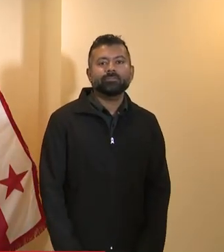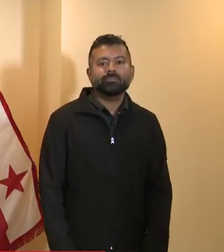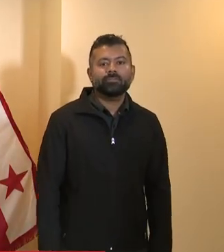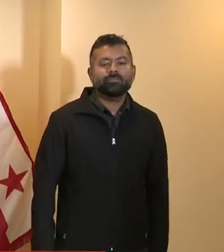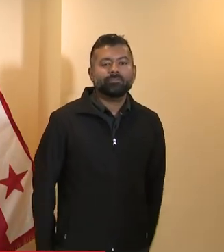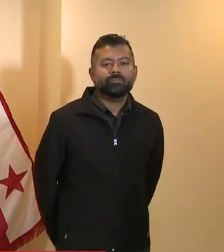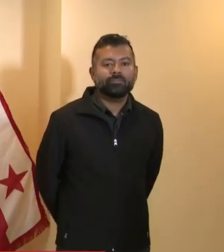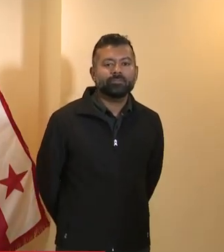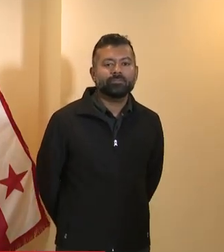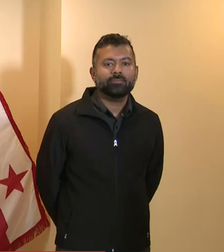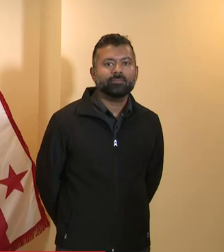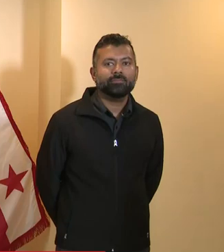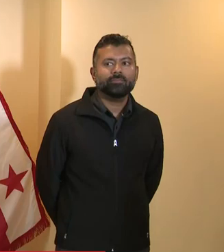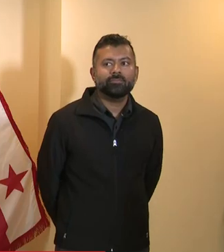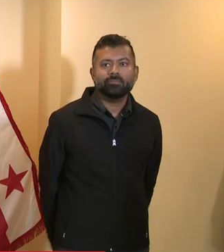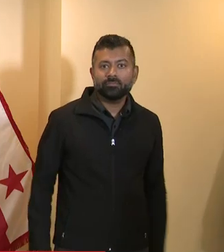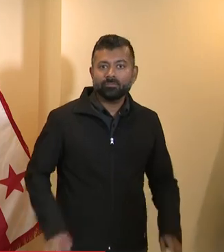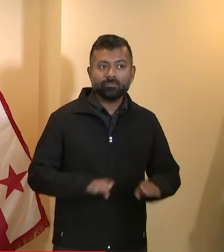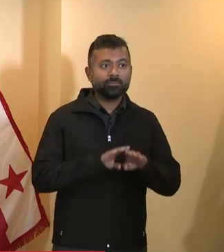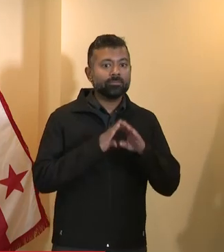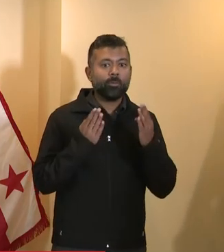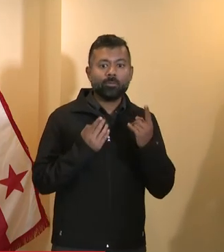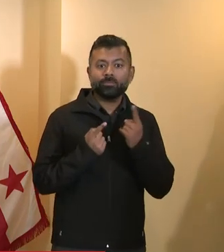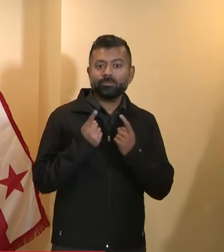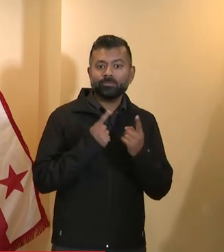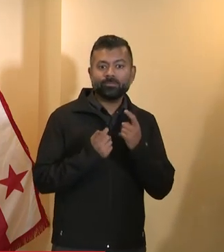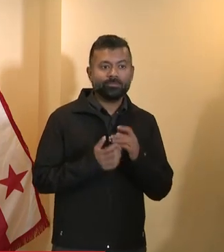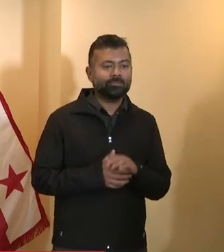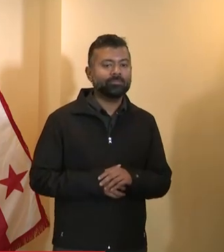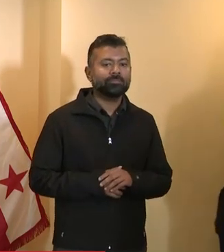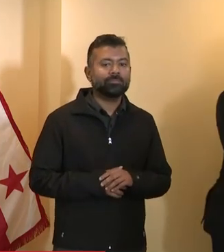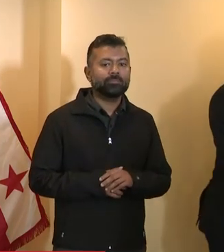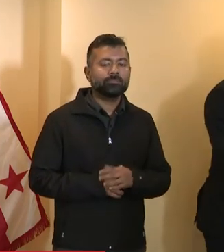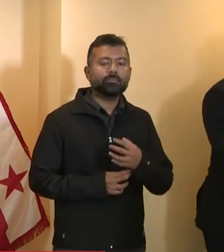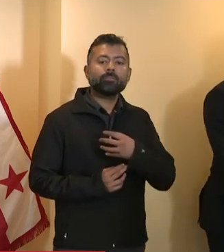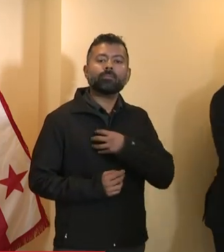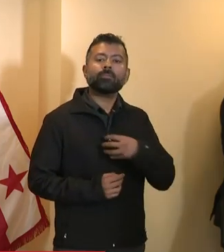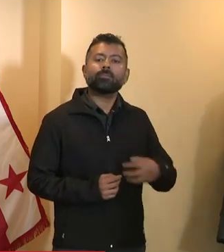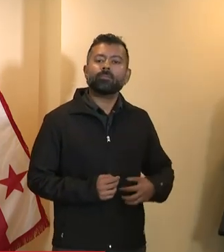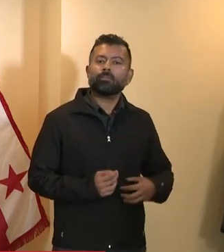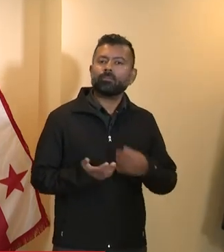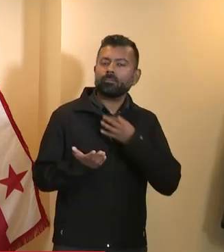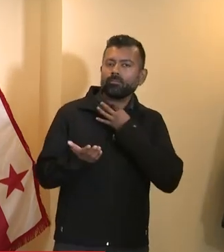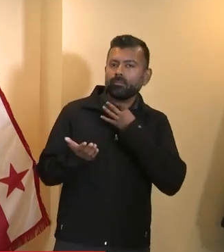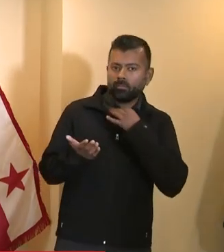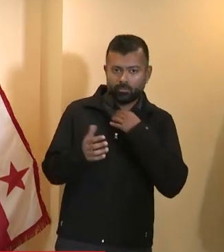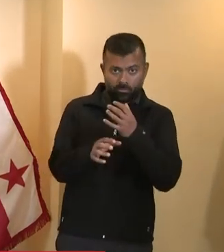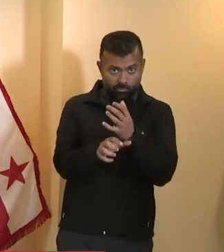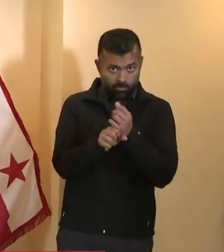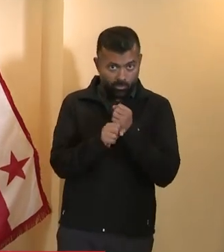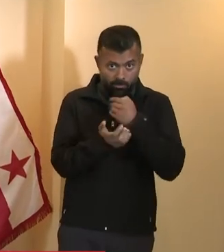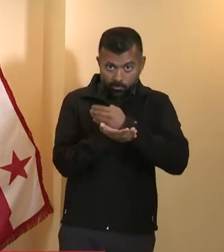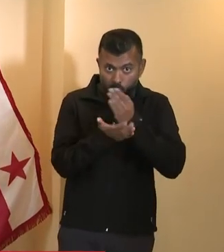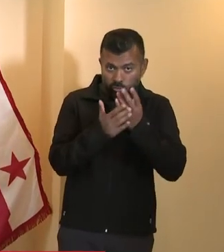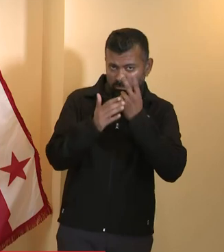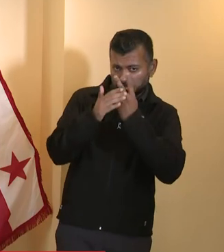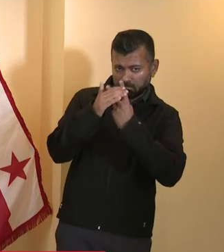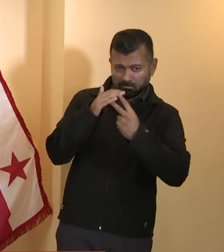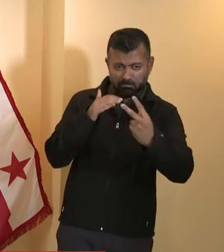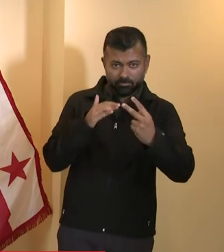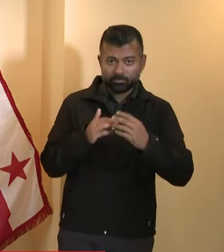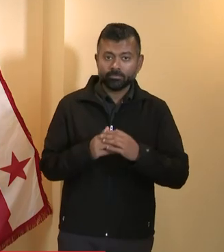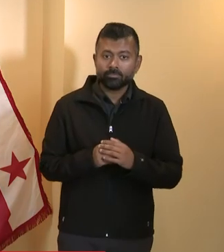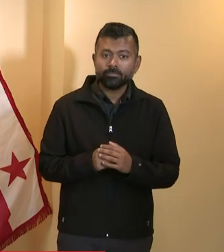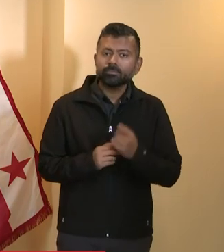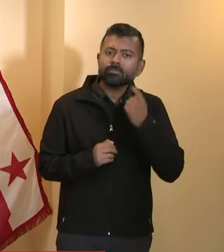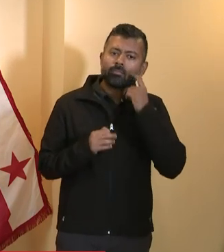Any questions? Mayor? Yes. Mayor, we got the budget forecast. I just heard Chairman Mendelson said